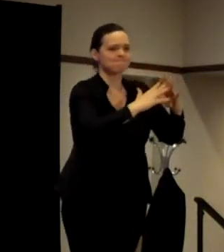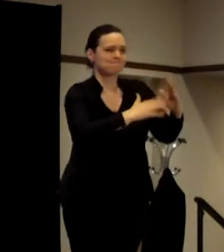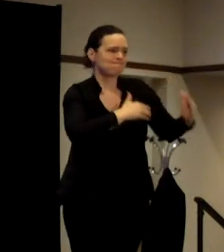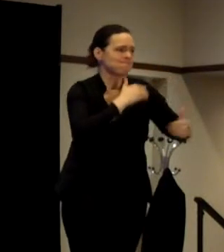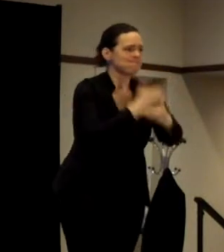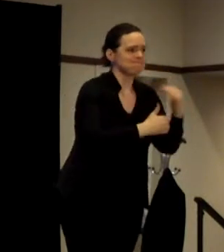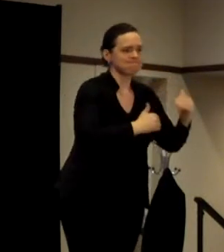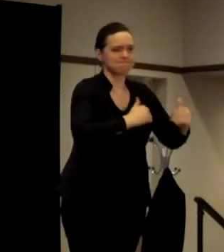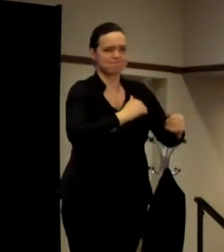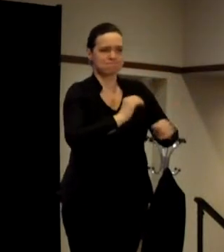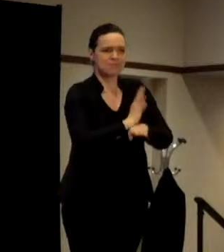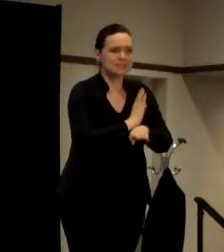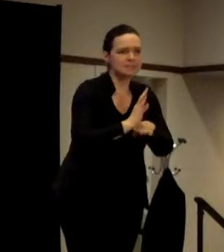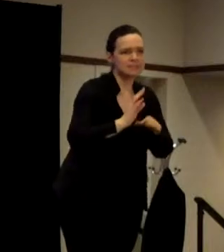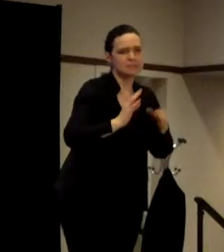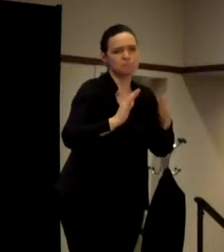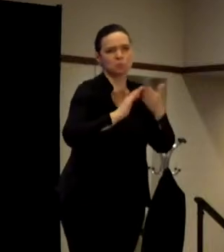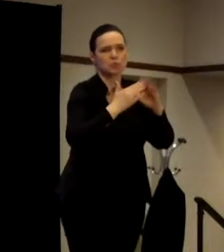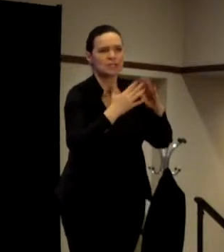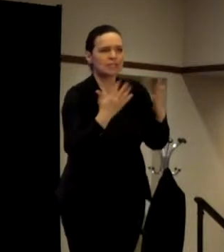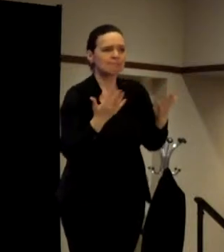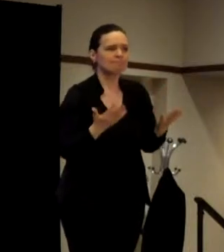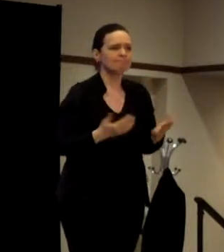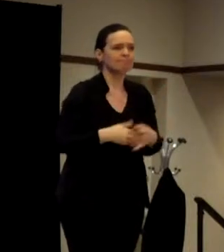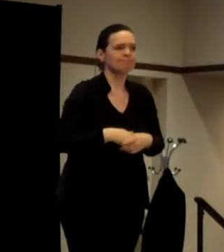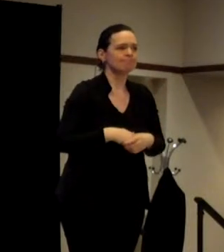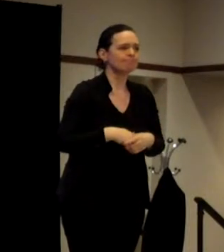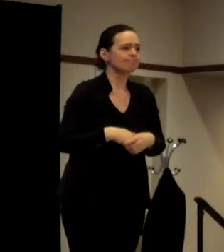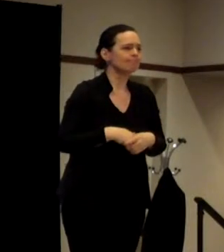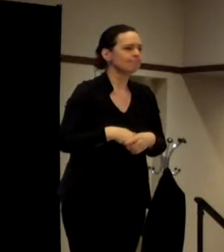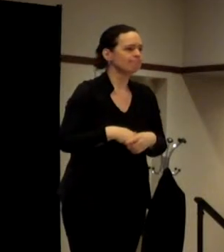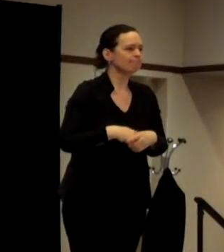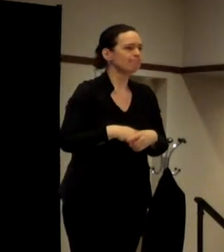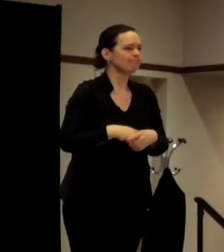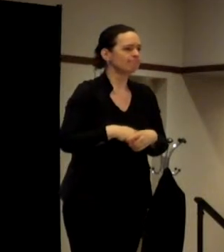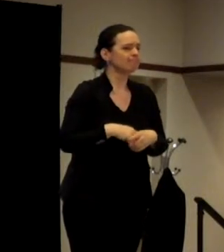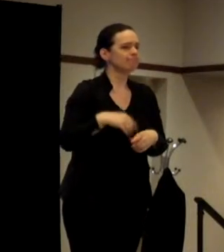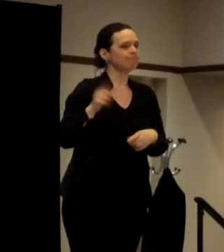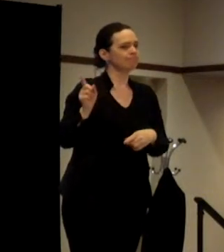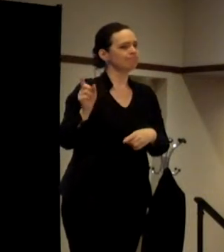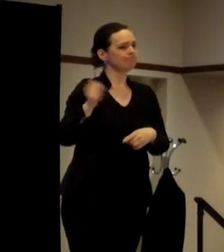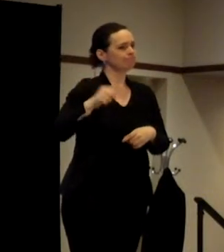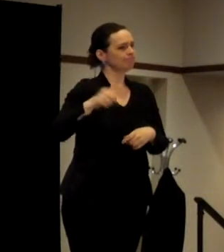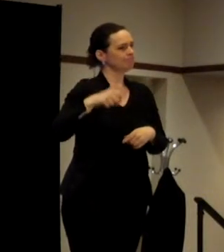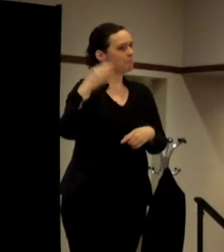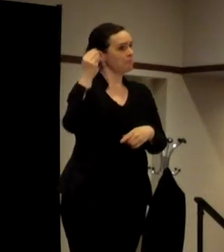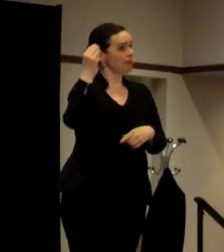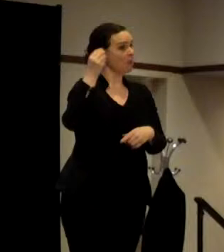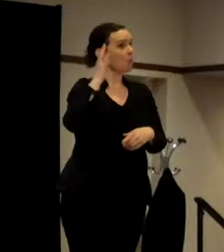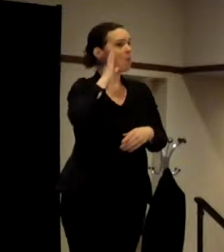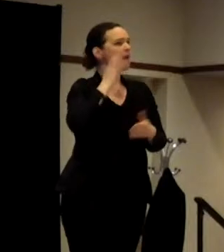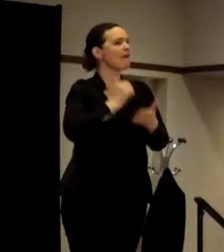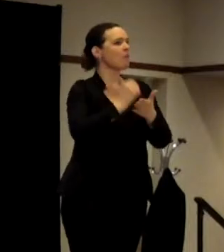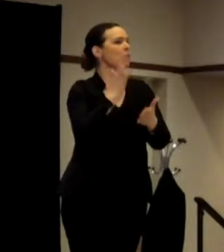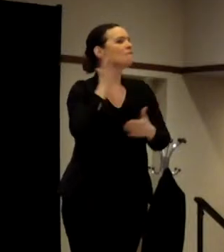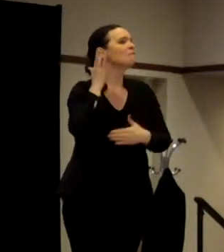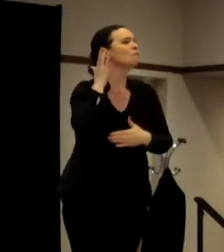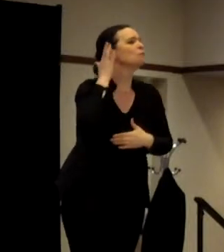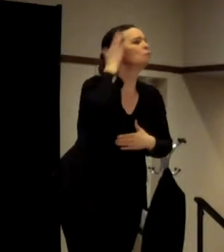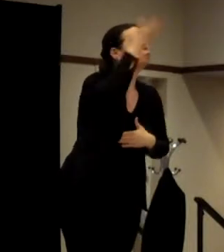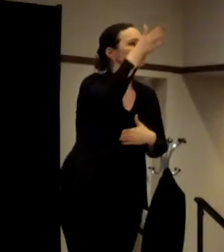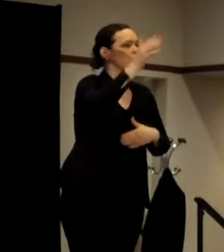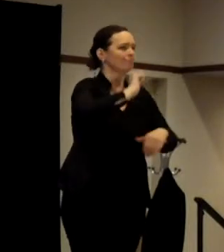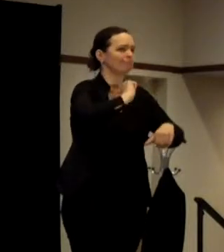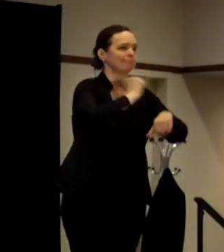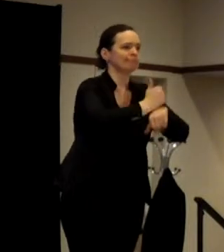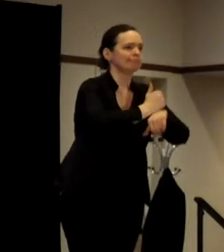think because we made the hard decisions already, this is what this will be for us. And it will help drive our recovery